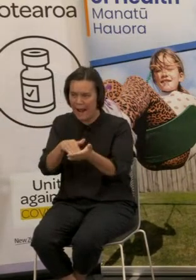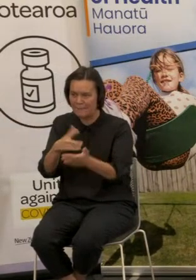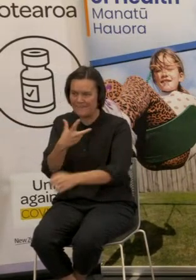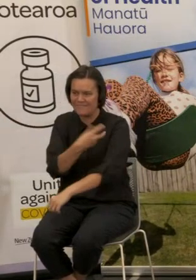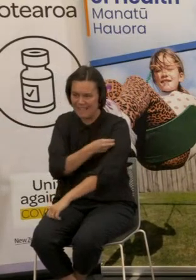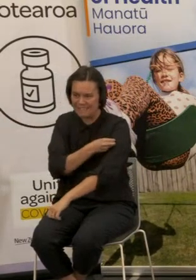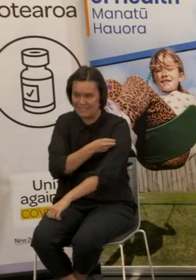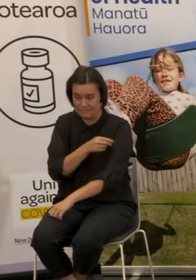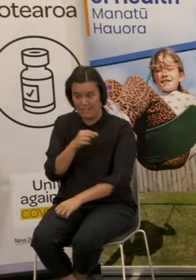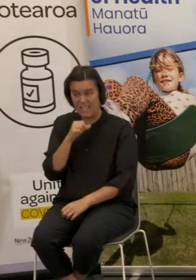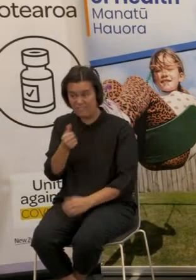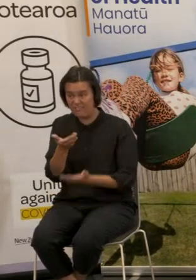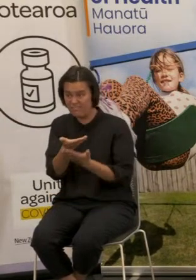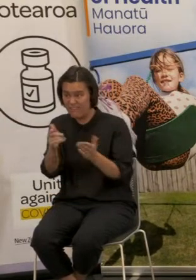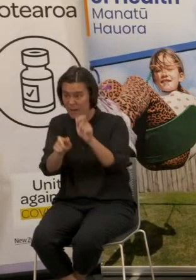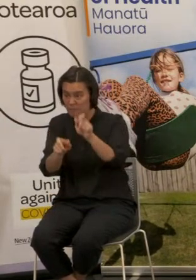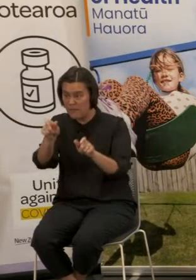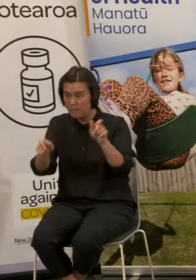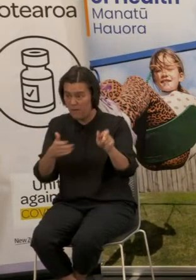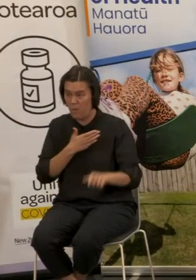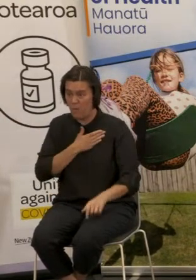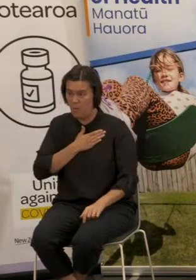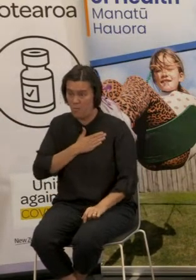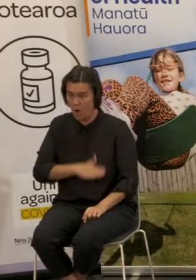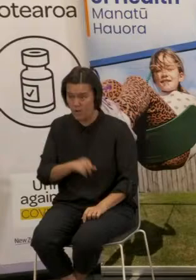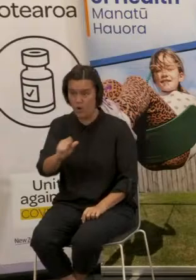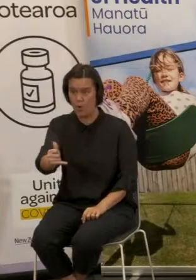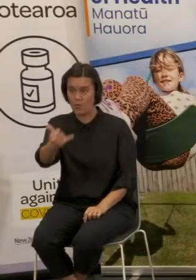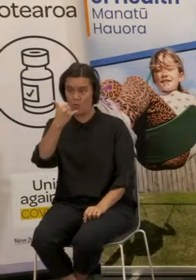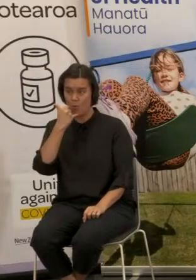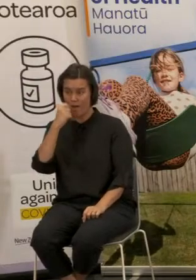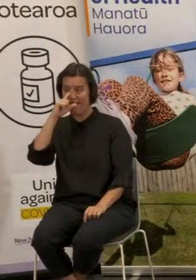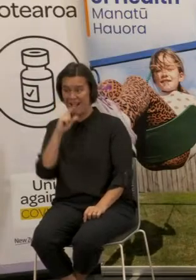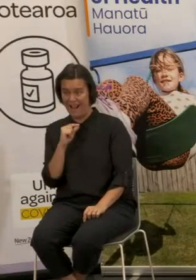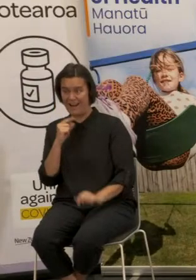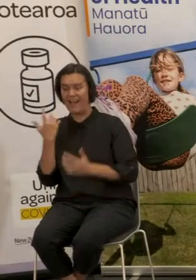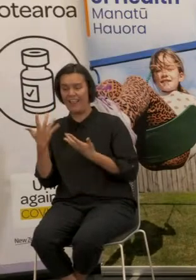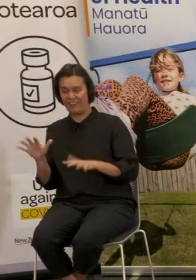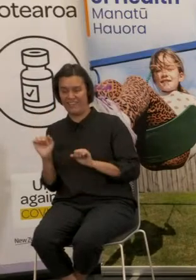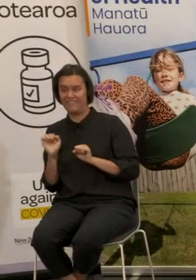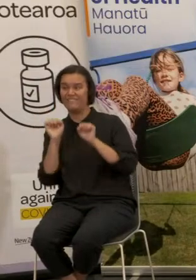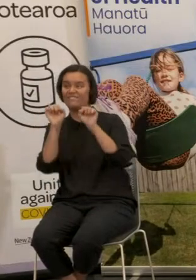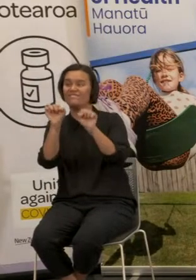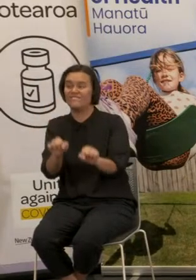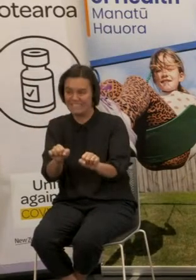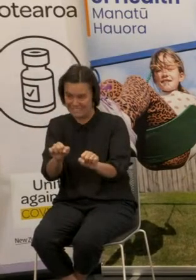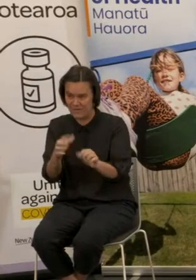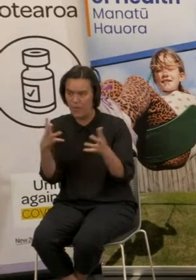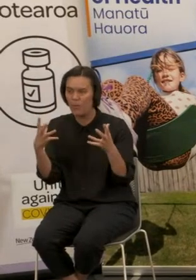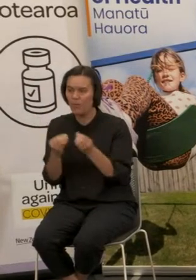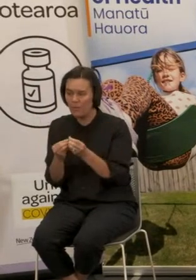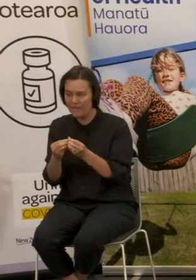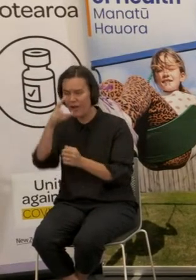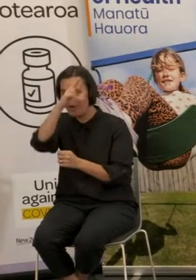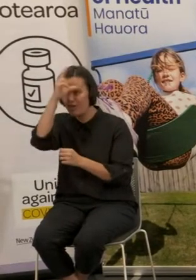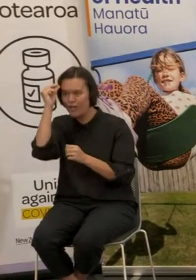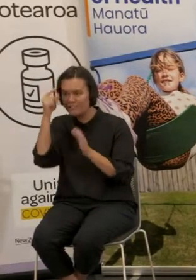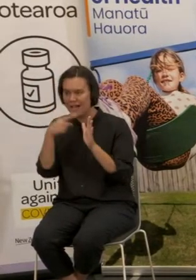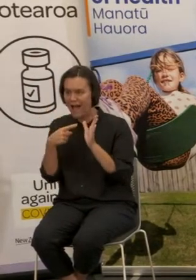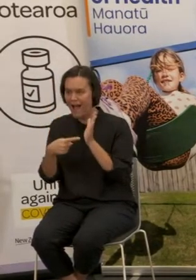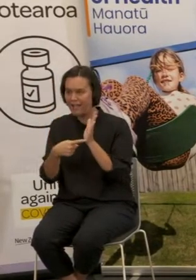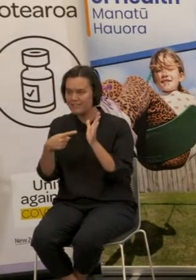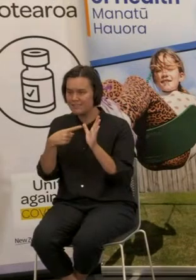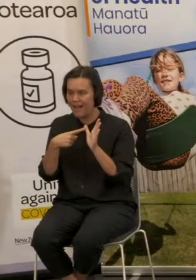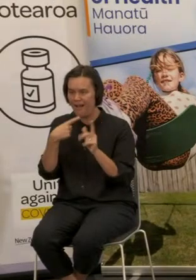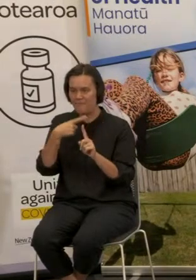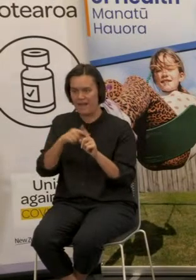them. Break out the seats on the path, and Jean's out there with her staff, Dean the driver and Ata the nurse, and we're